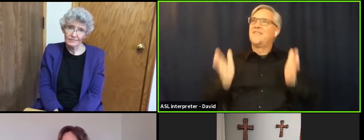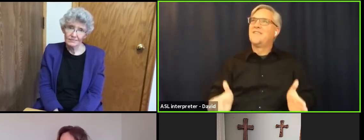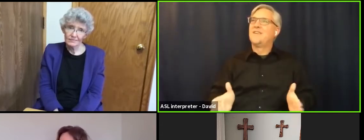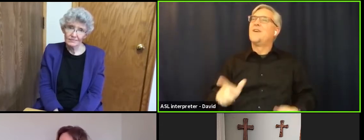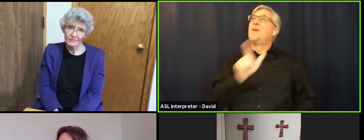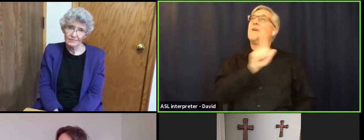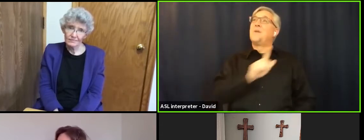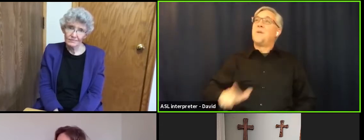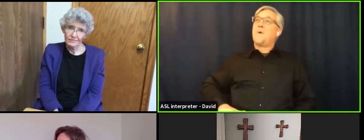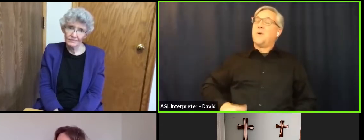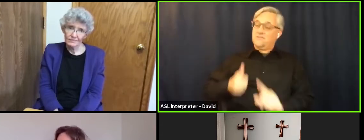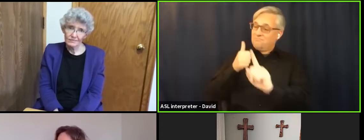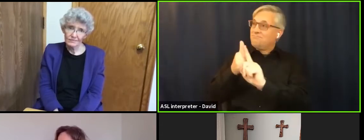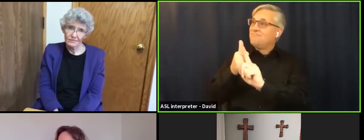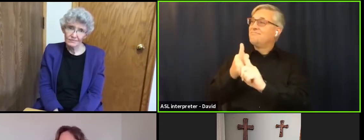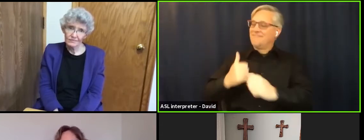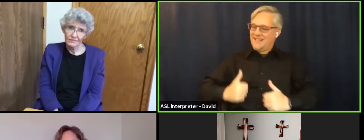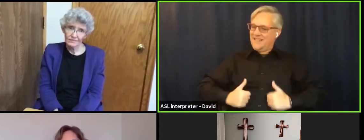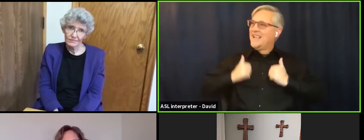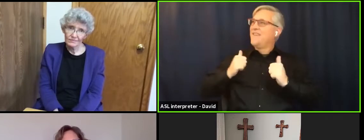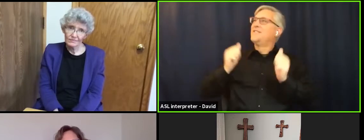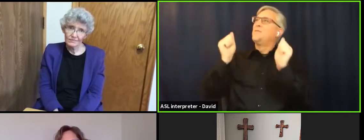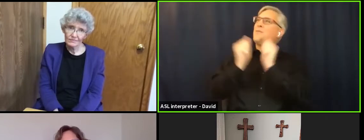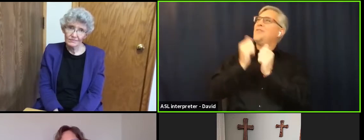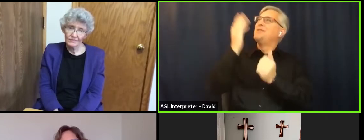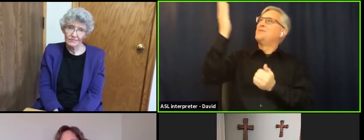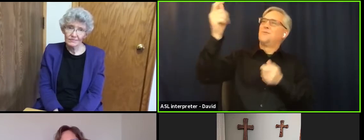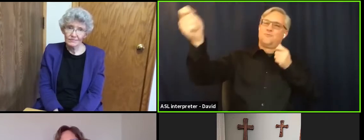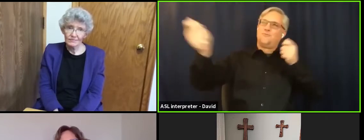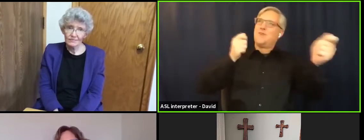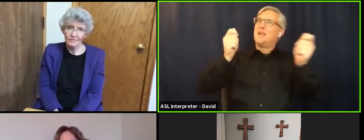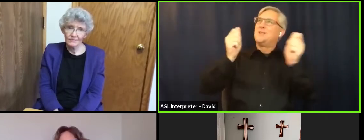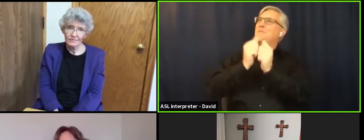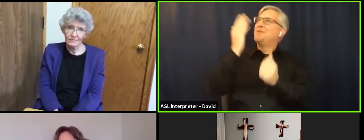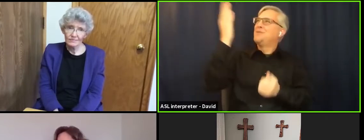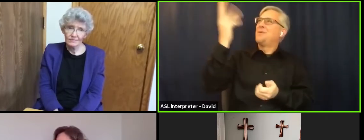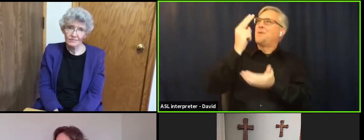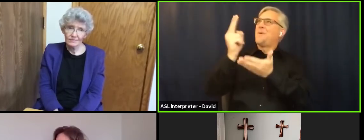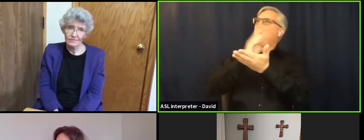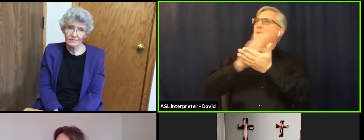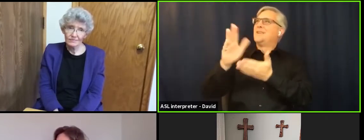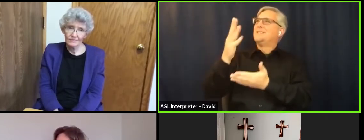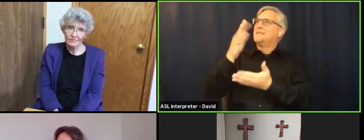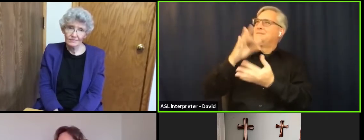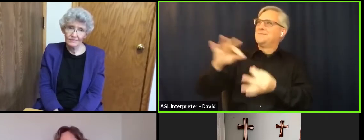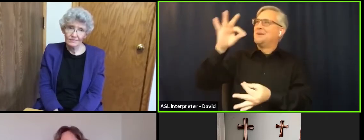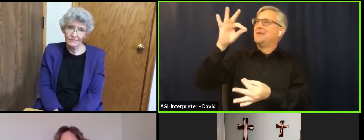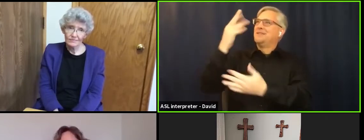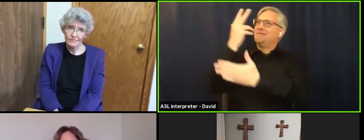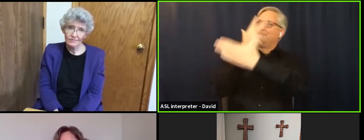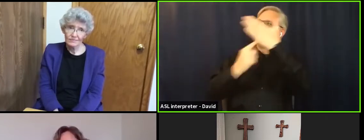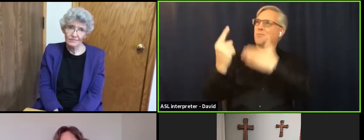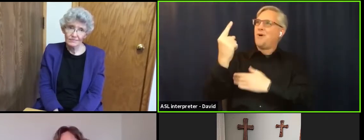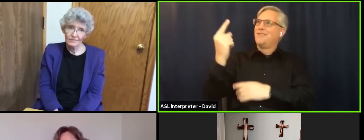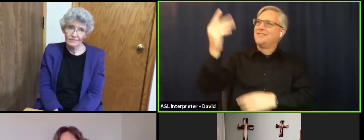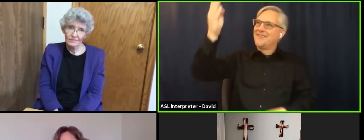who lives and reigns with you and the Holy Spirit, one God,